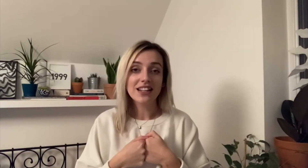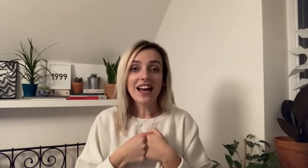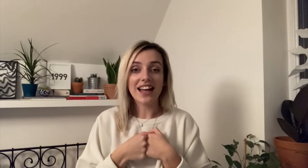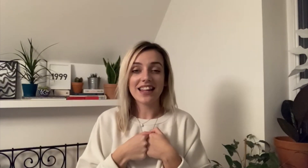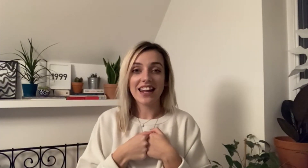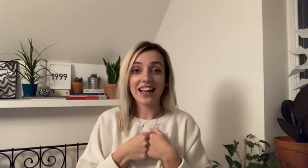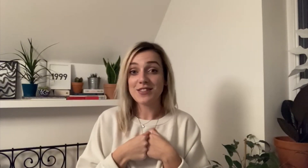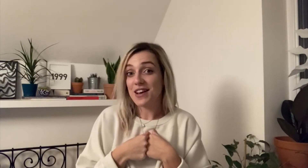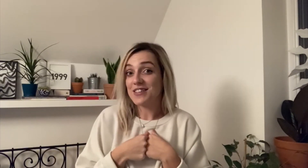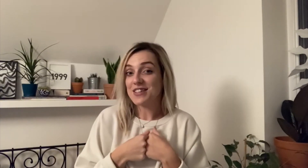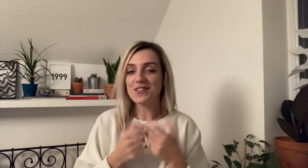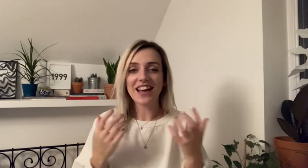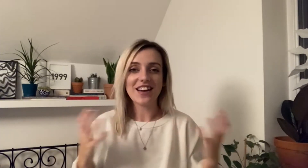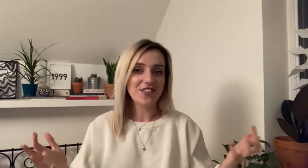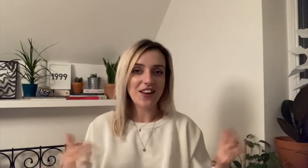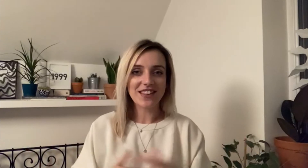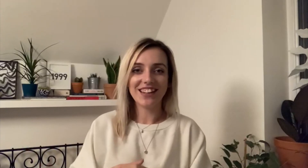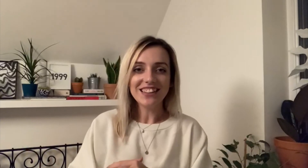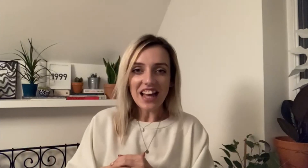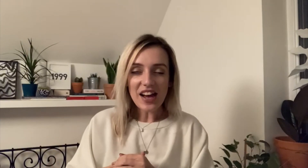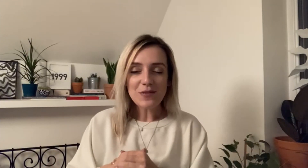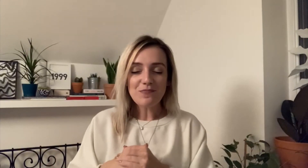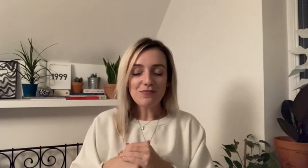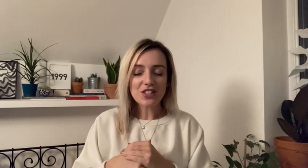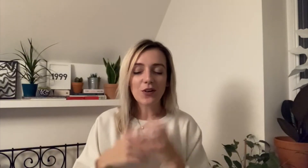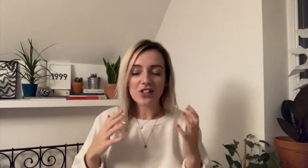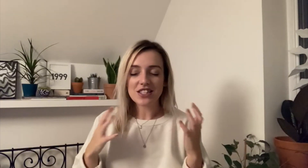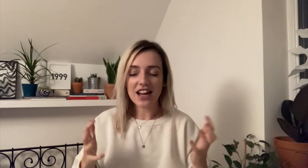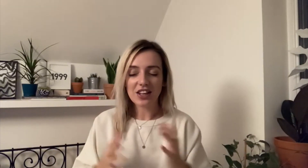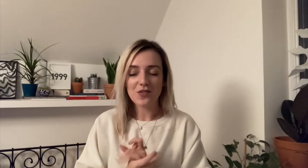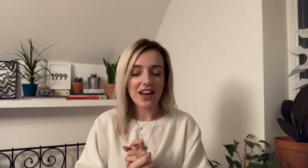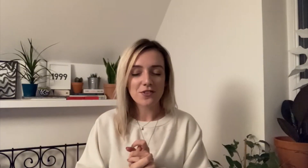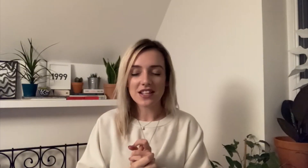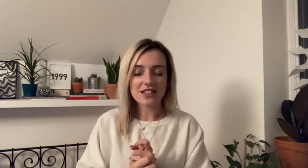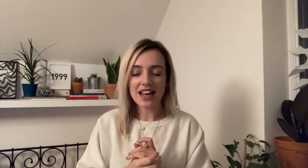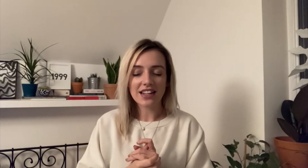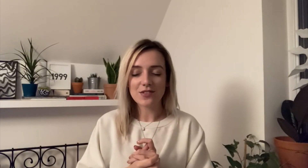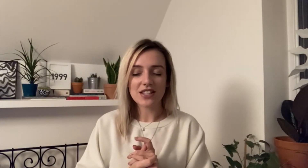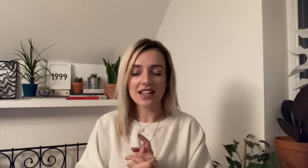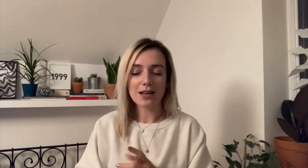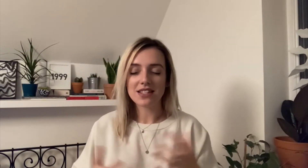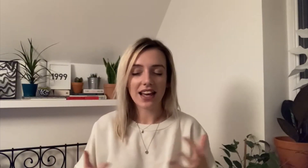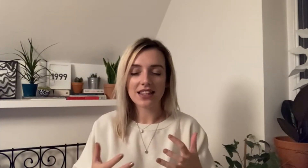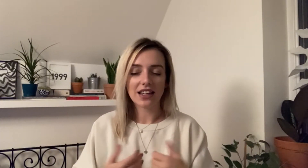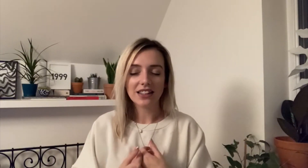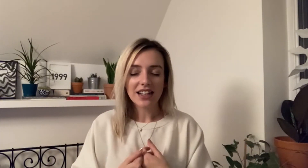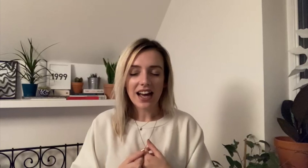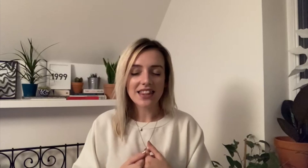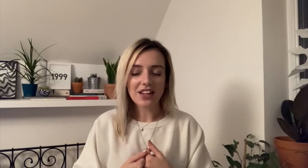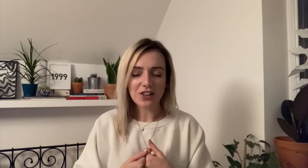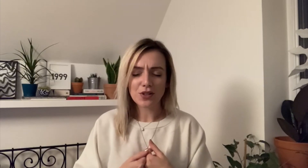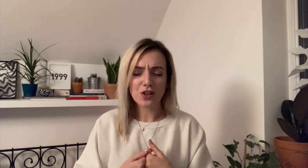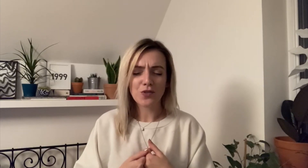time, and then I guess we go into the week and have a great one. So God, I just thank you for every single second of this time together.